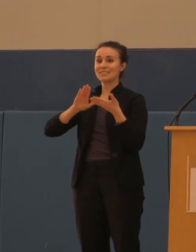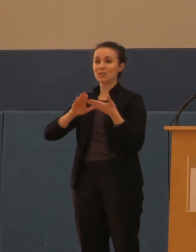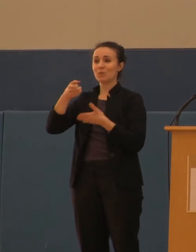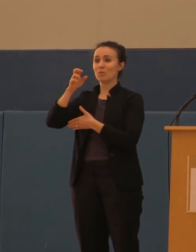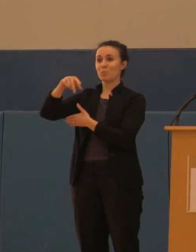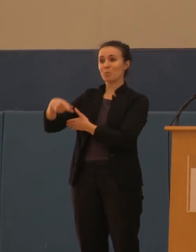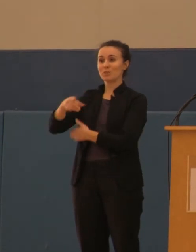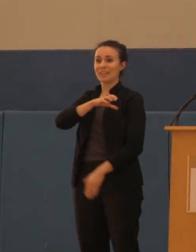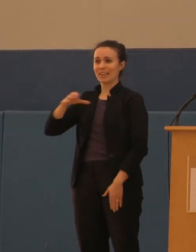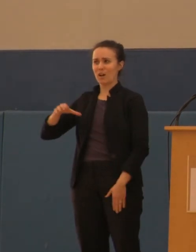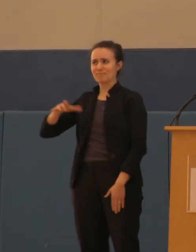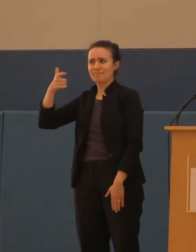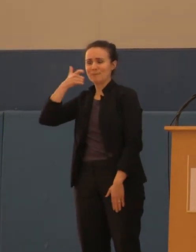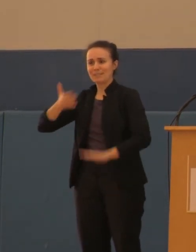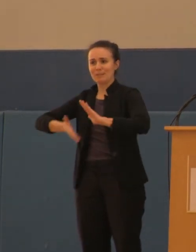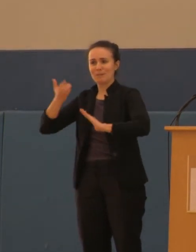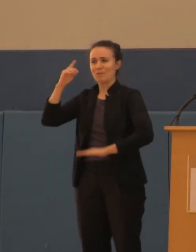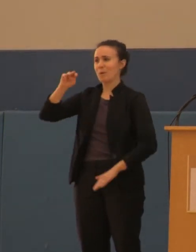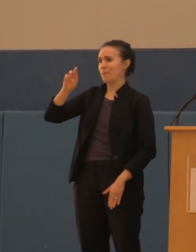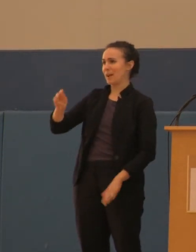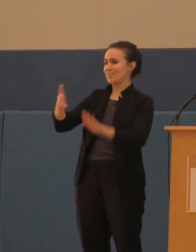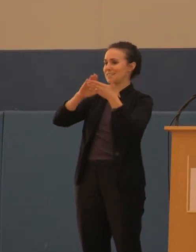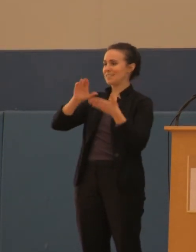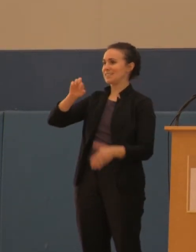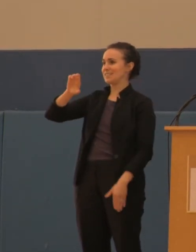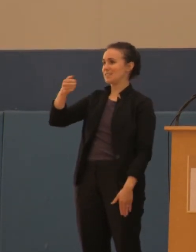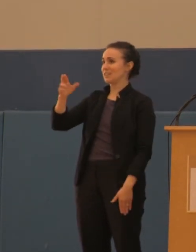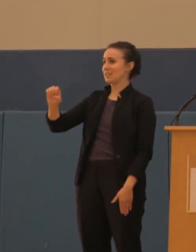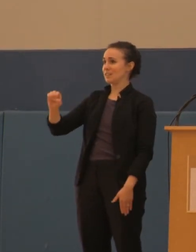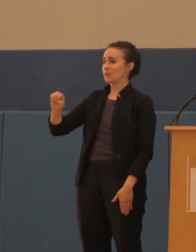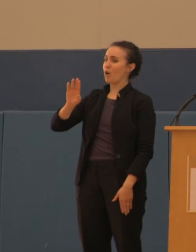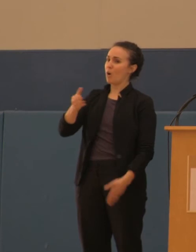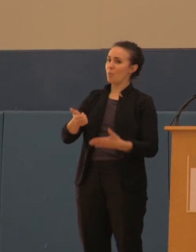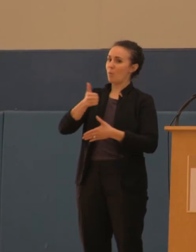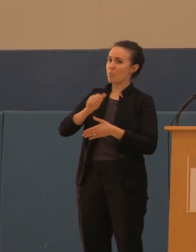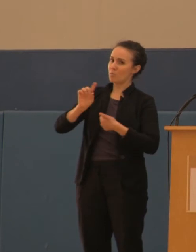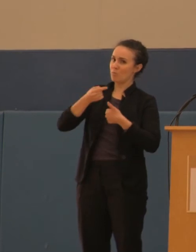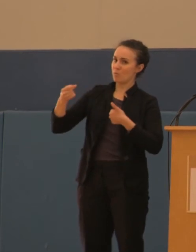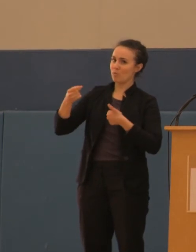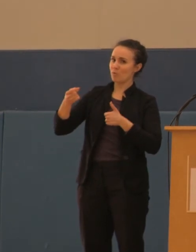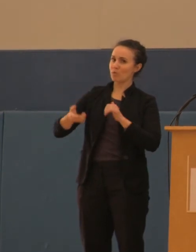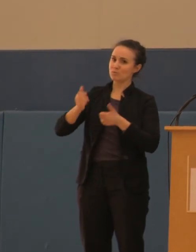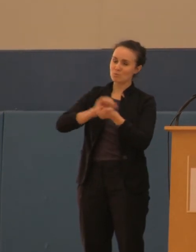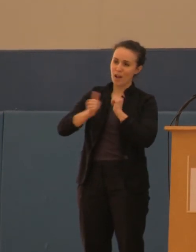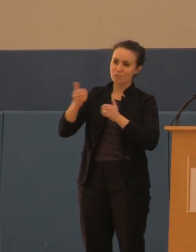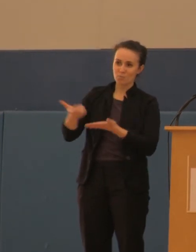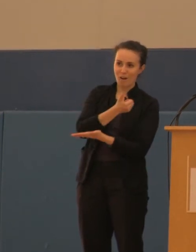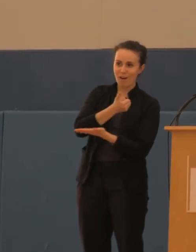recently, Juanita ran for mayor of the city of Syracuse, where she won her primary race, but lost in the